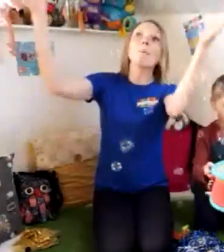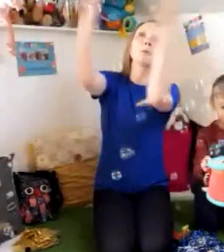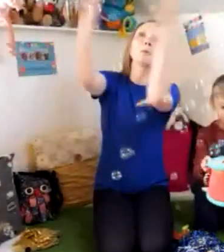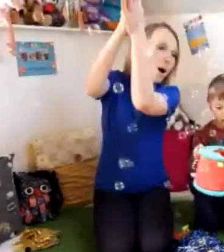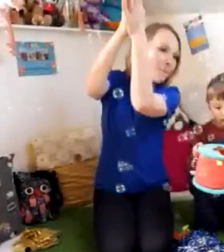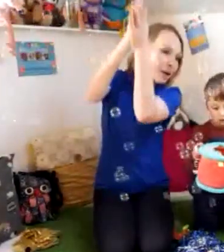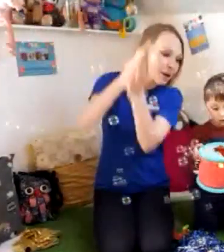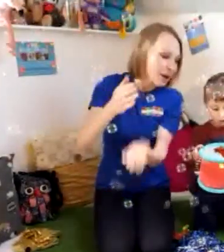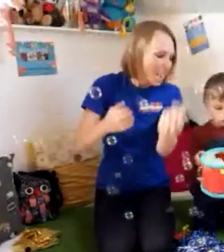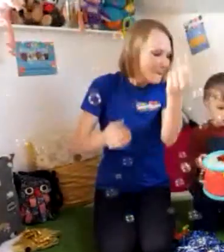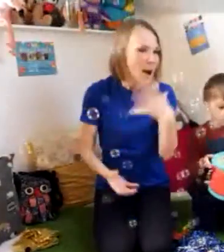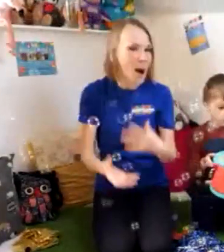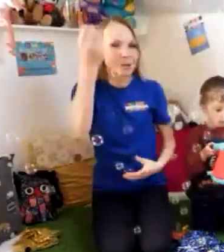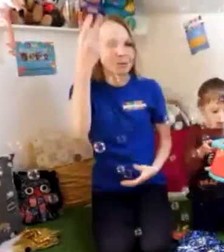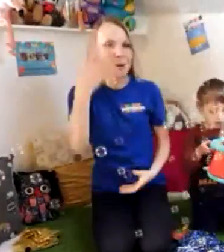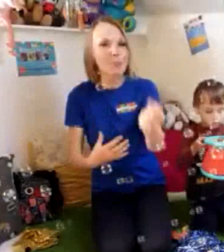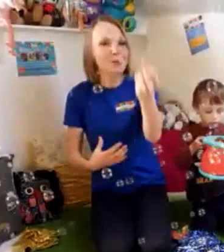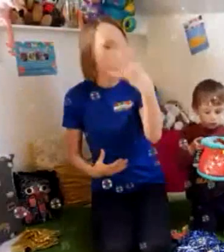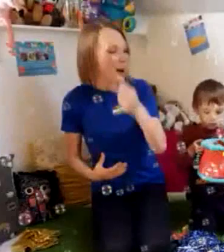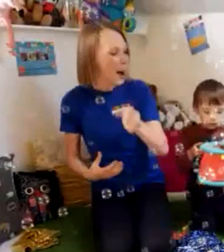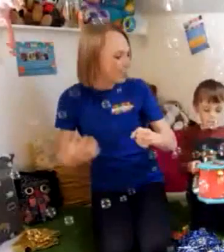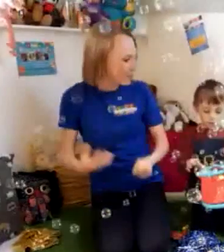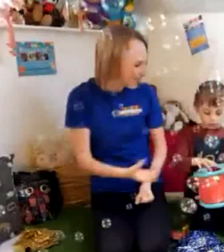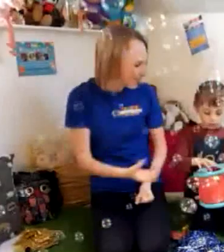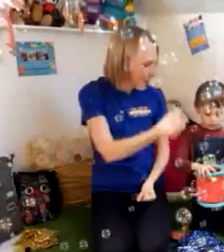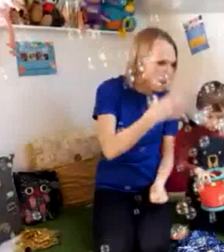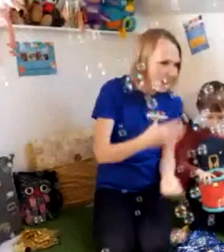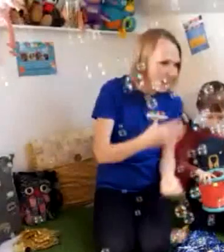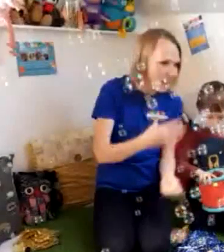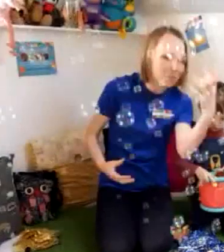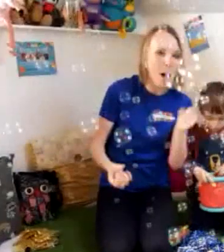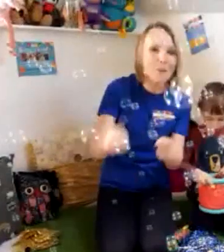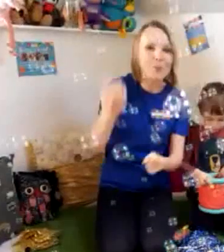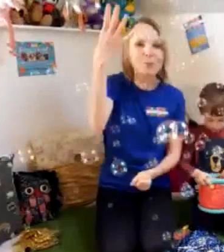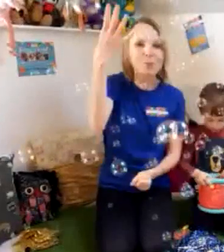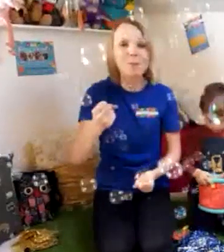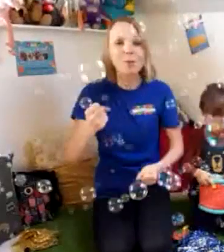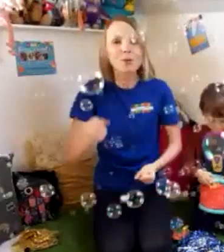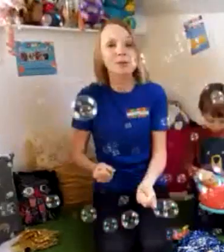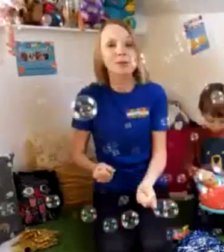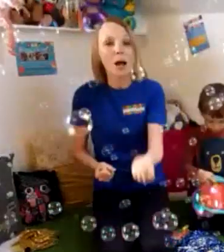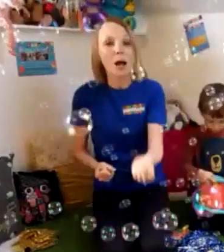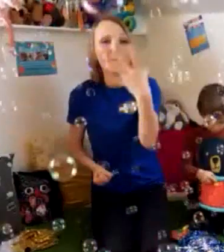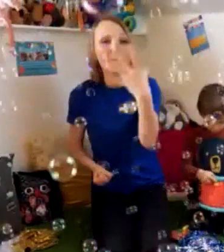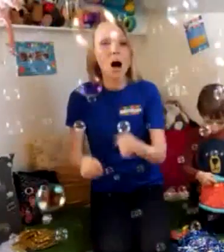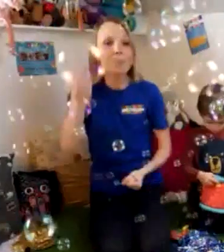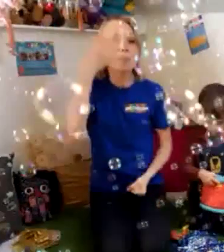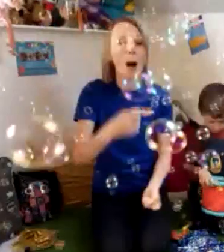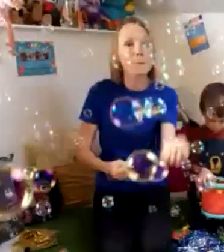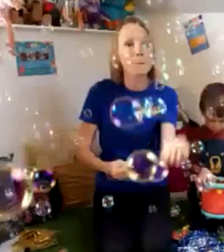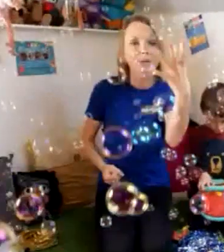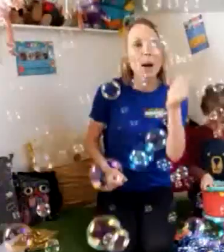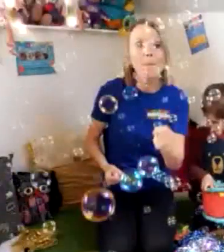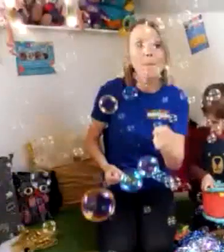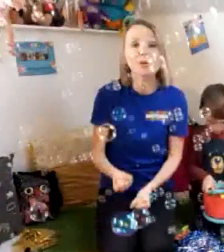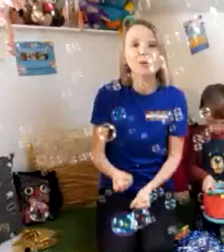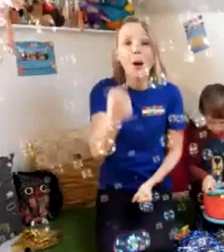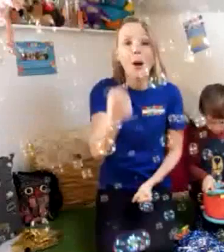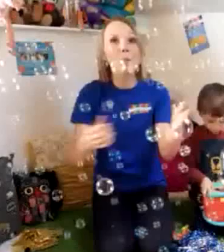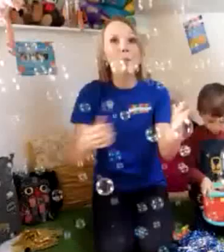pop! Bubbles, bubbles, bubbles, bubbles, bubbles, bubbles, bubbles, bubbles, bubbles, bubbles,